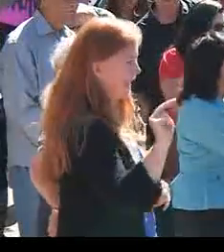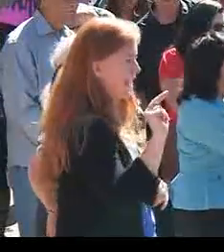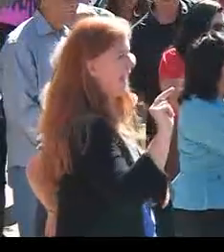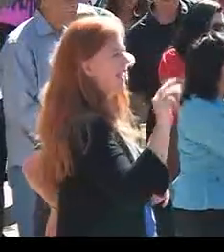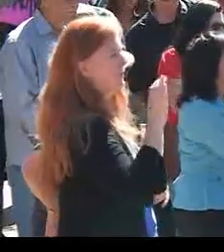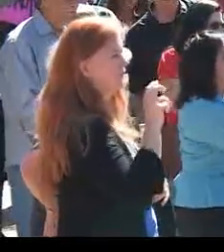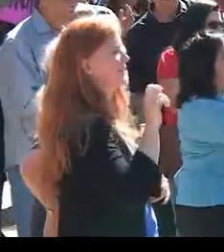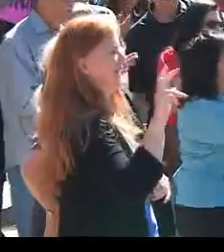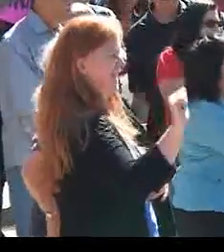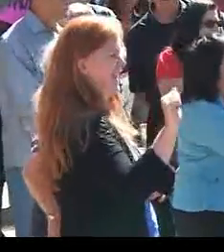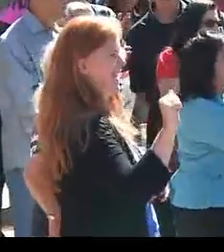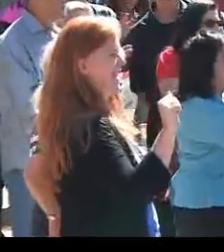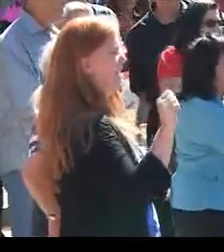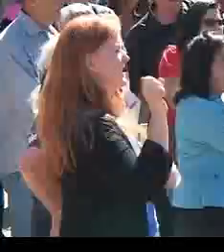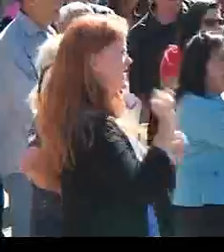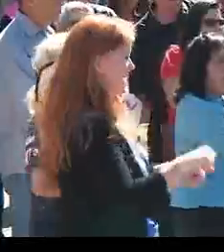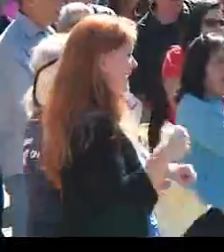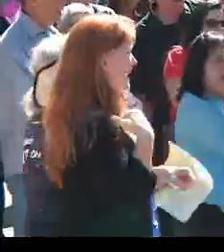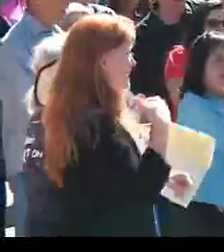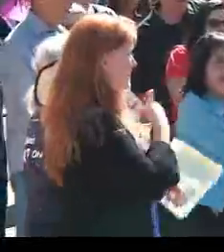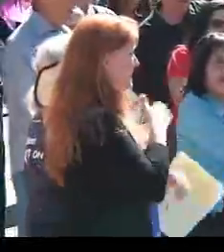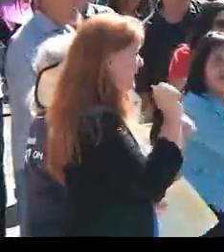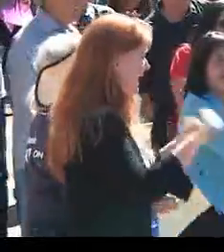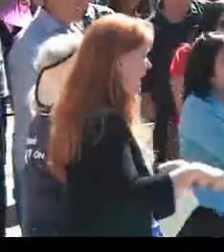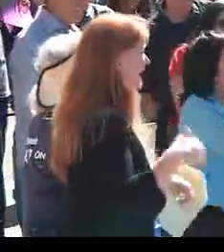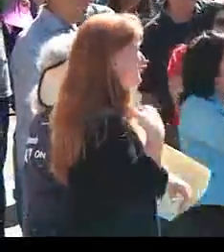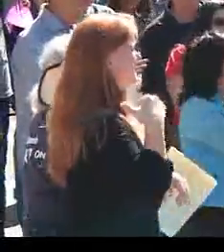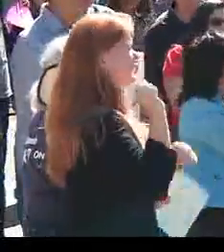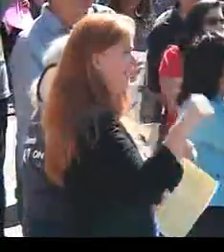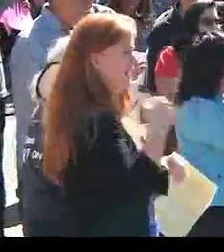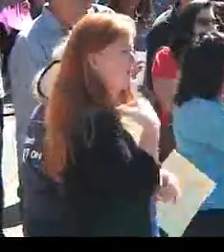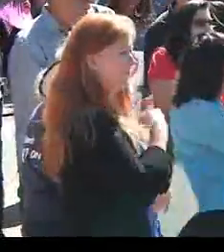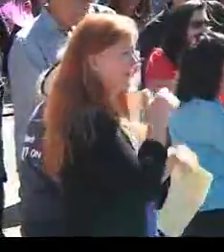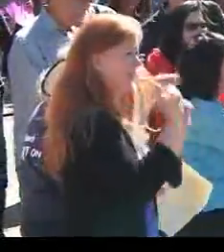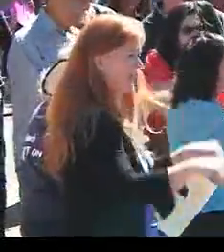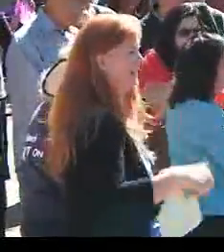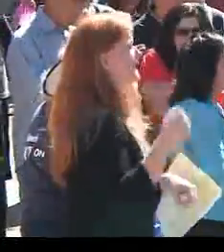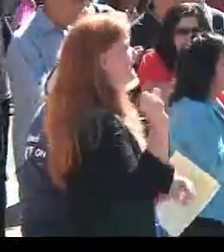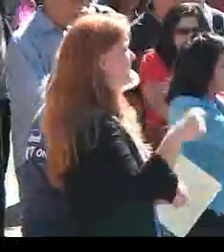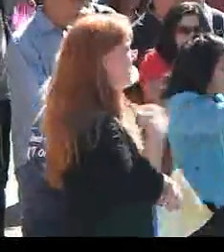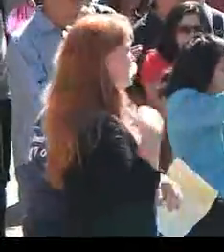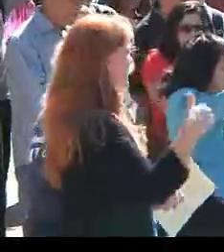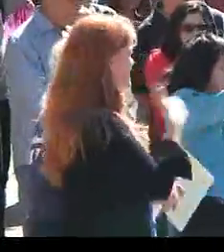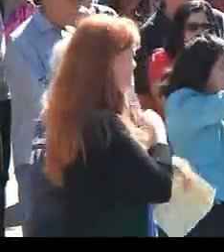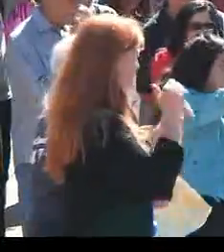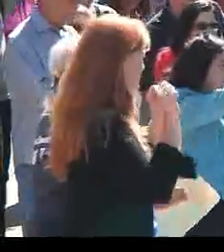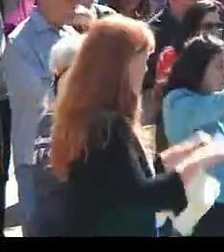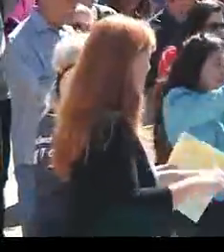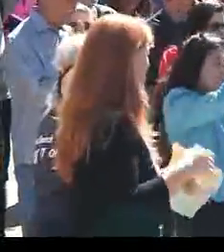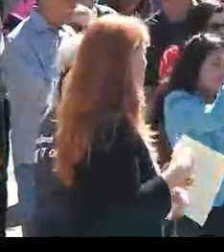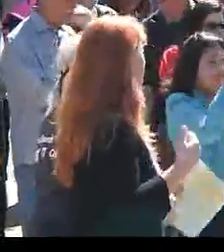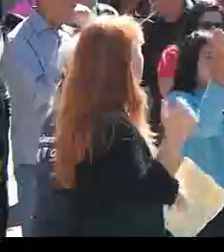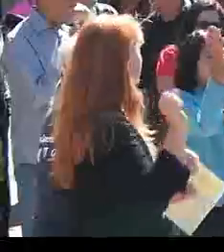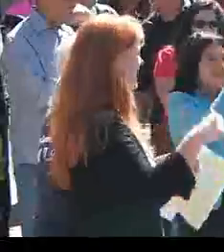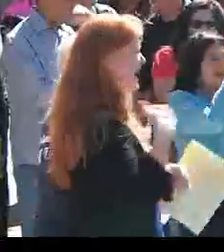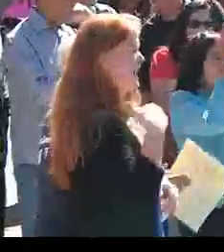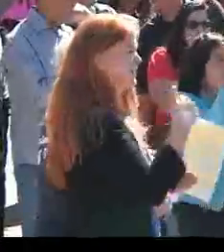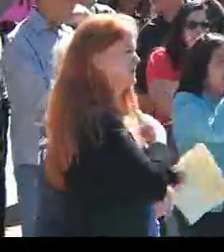do it together. Let's go. Si se puede. Si se puede. Si se